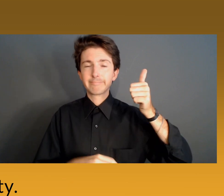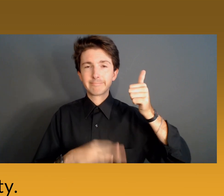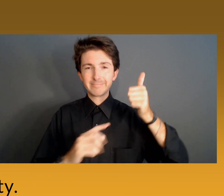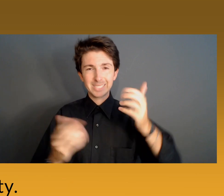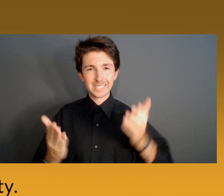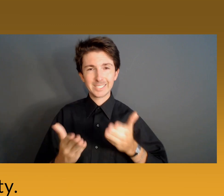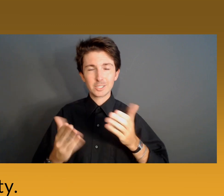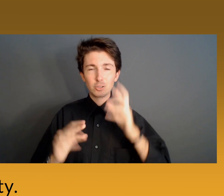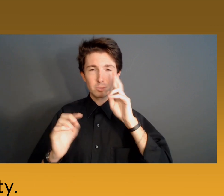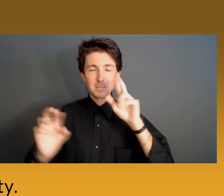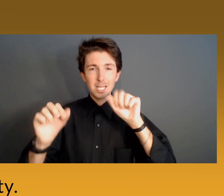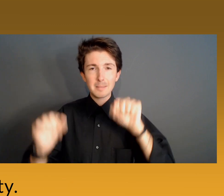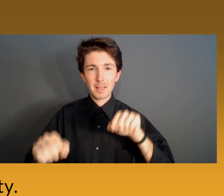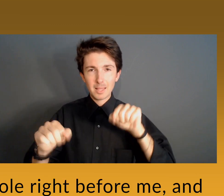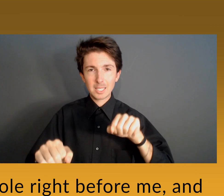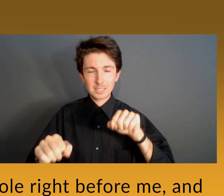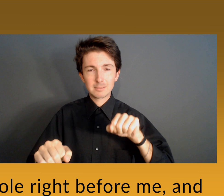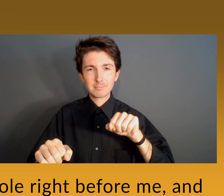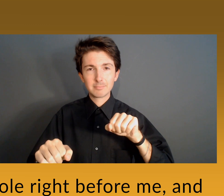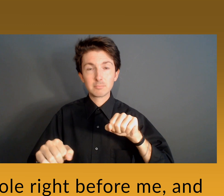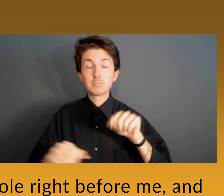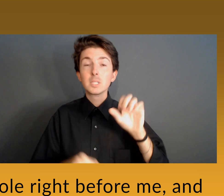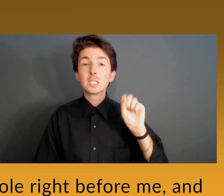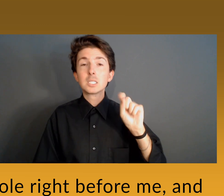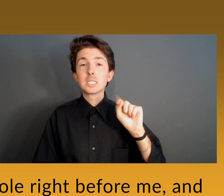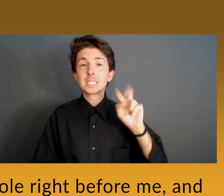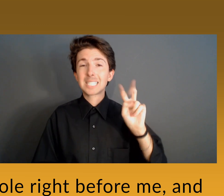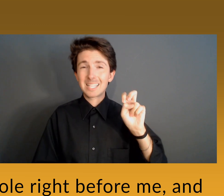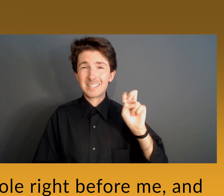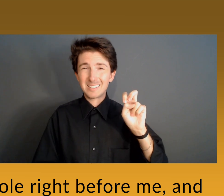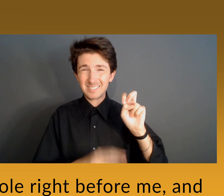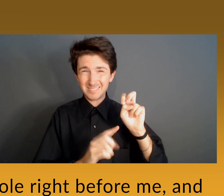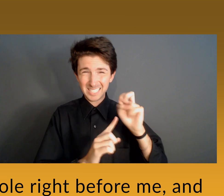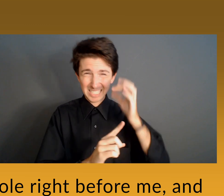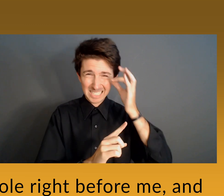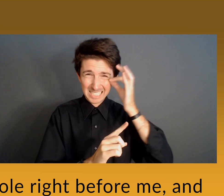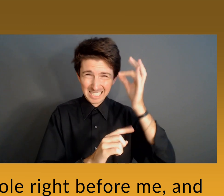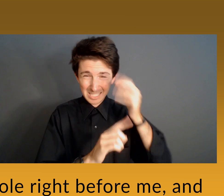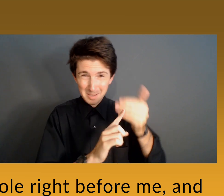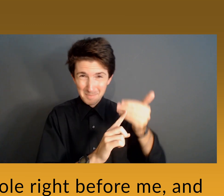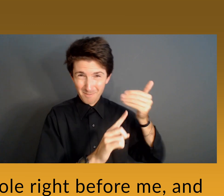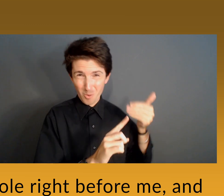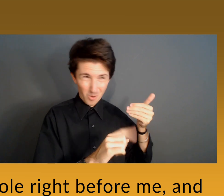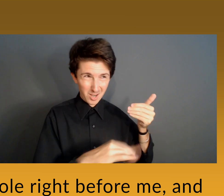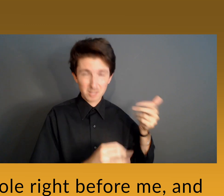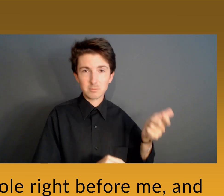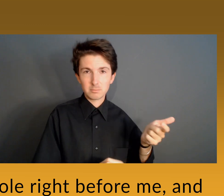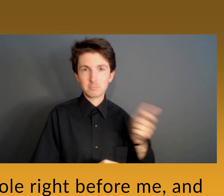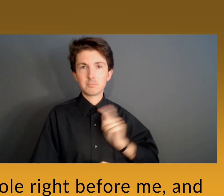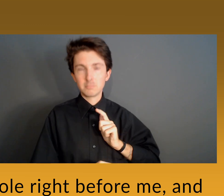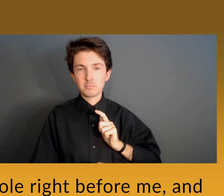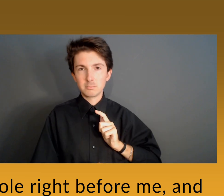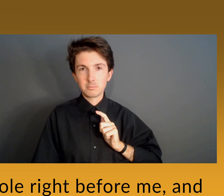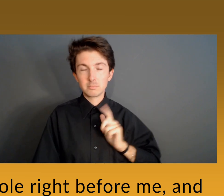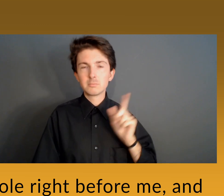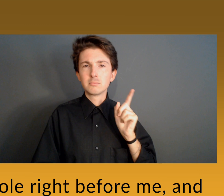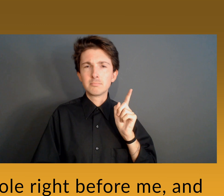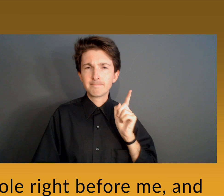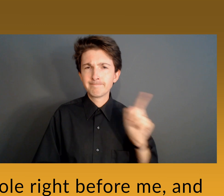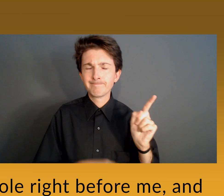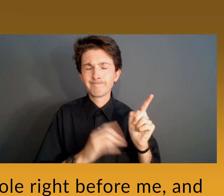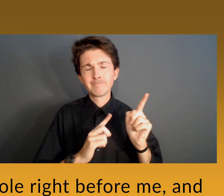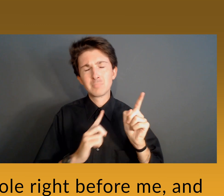directors here at RespectAbility. Steve served in my role right before me, and he has been one